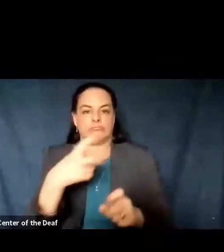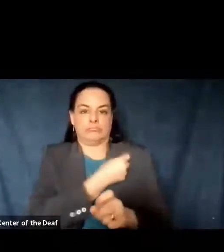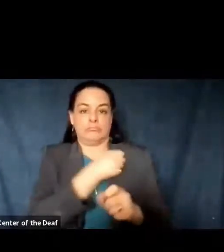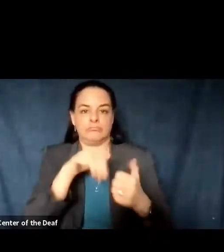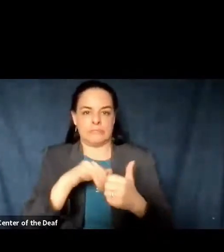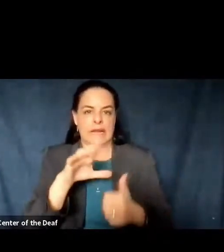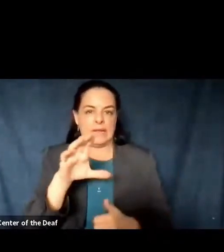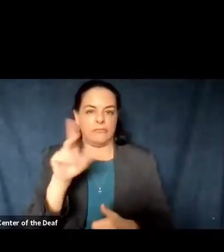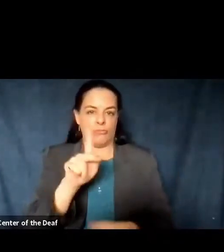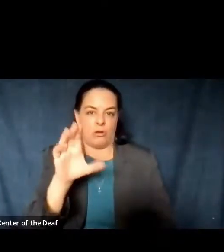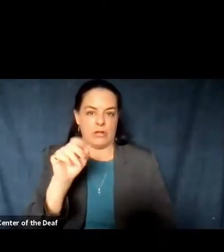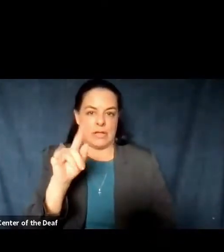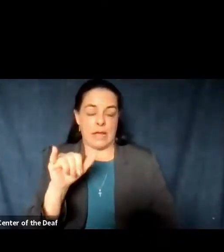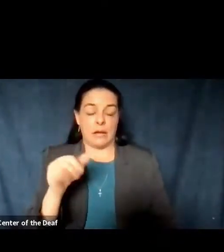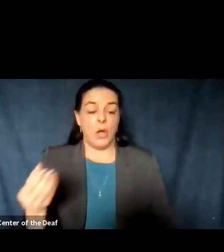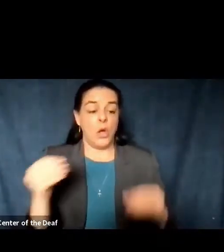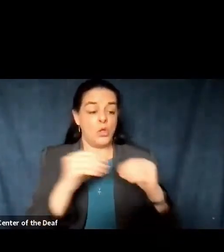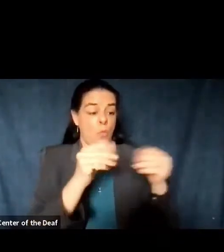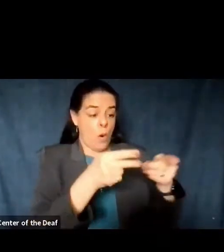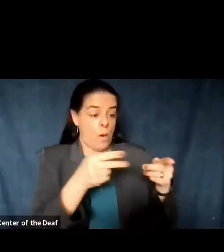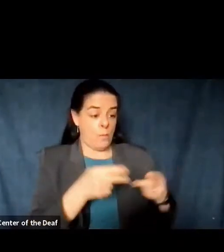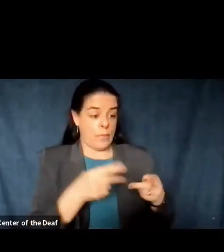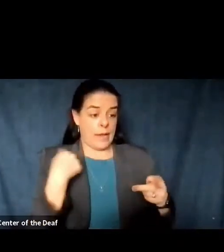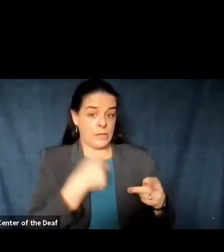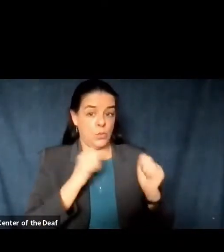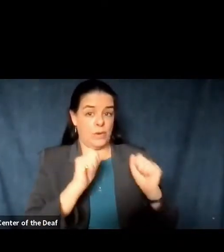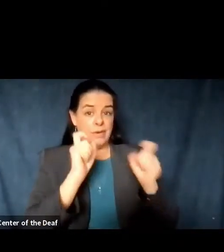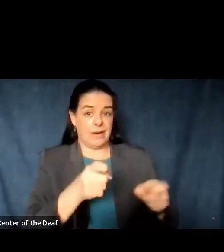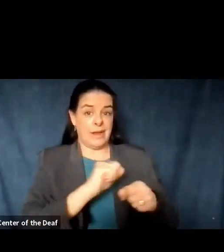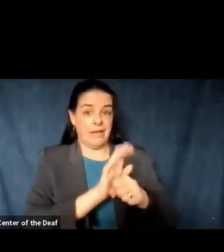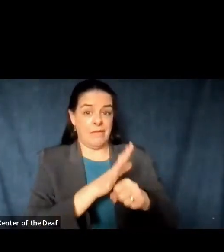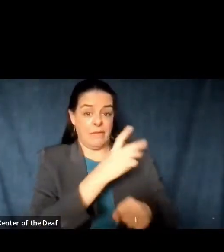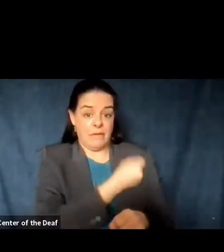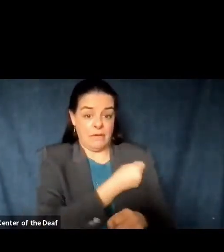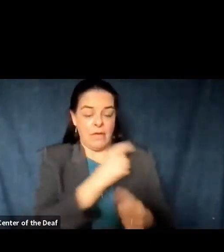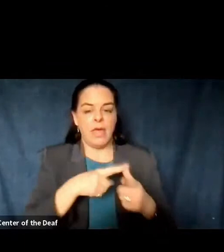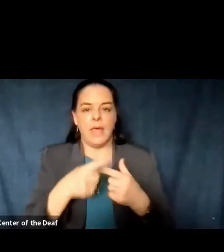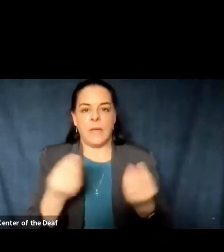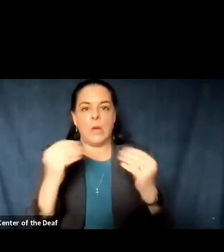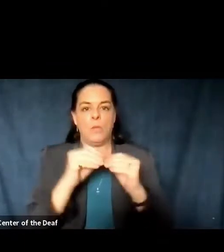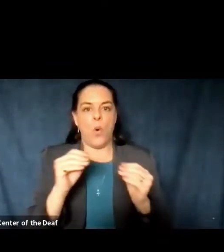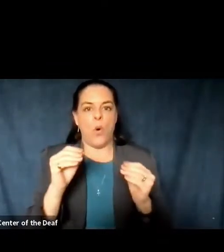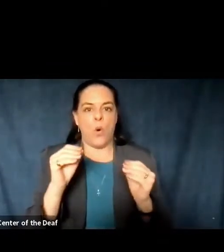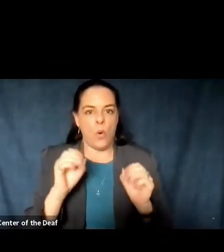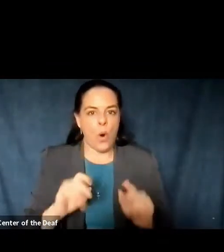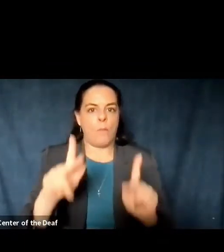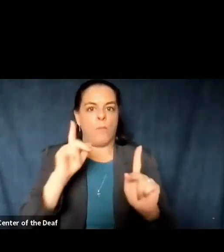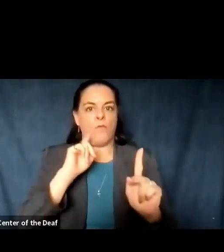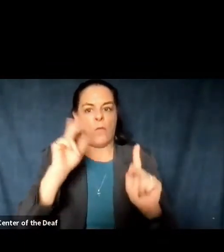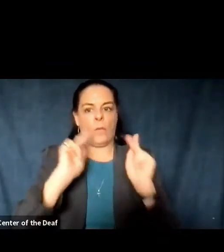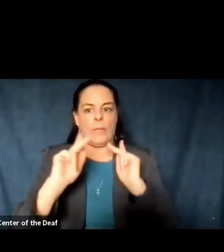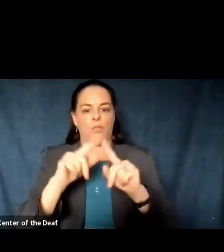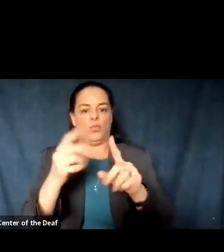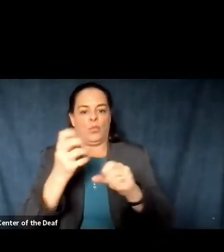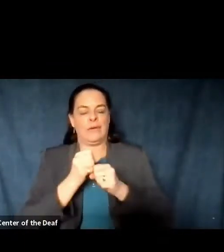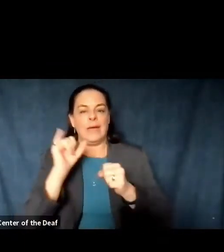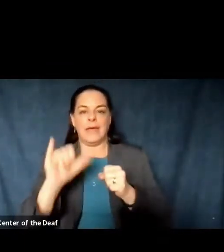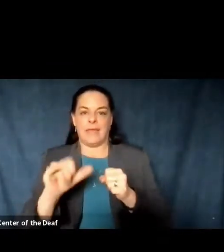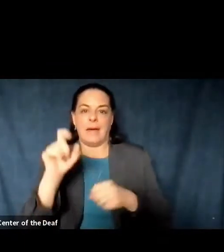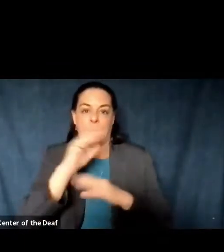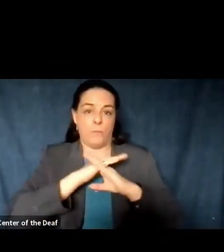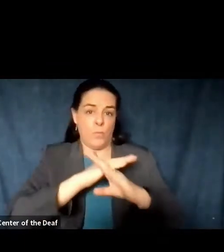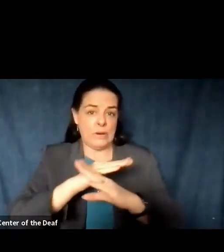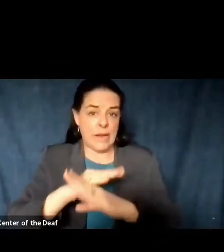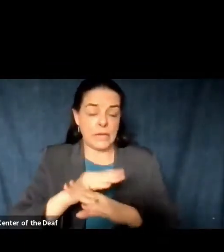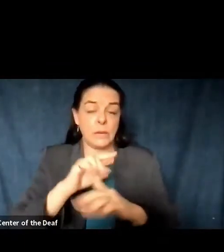more distribution points for vaccination, the more opportunities folks will have to get the much needed protection. But once again,